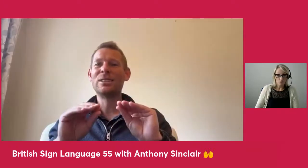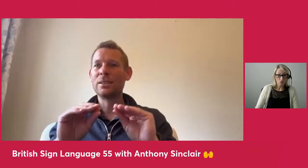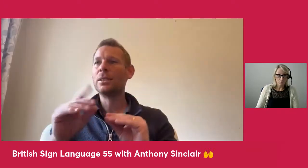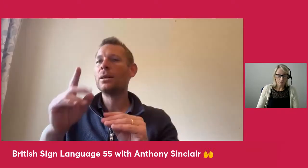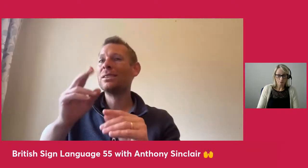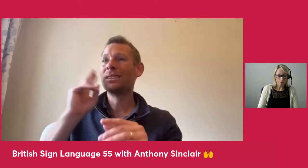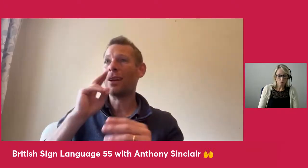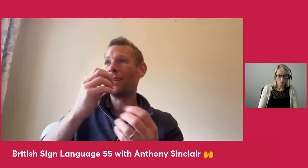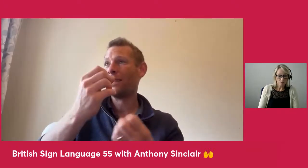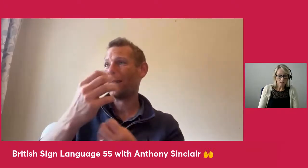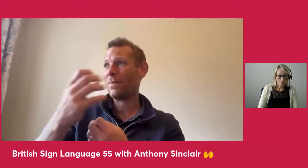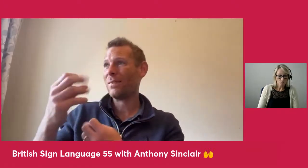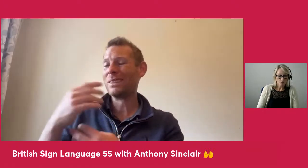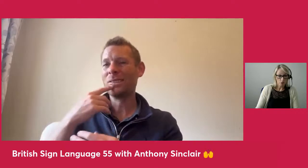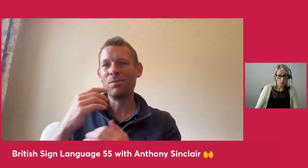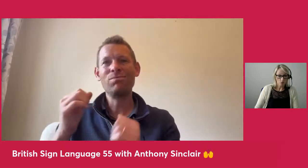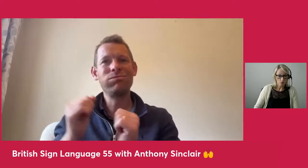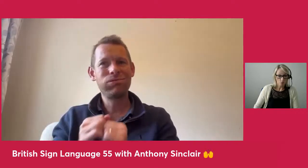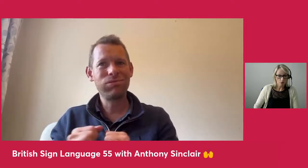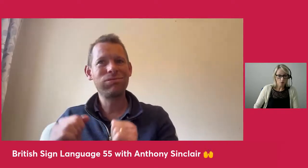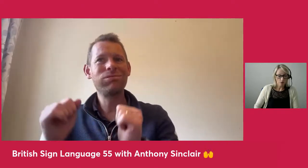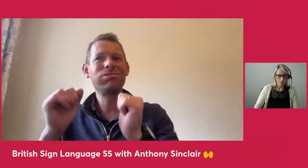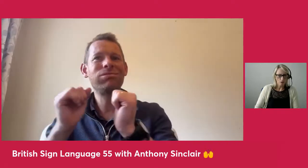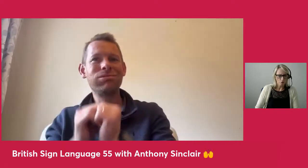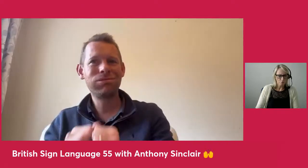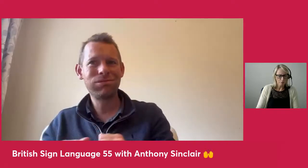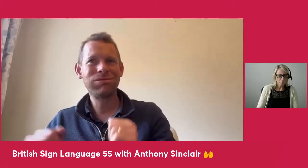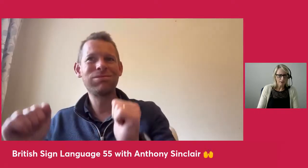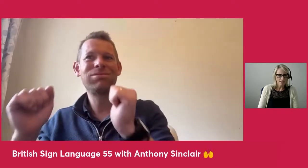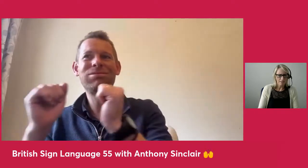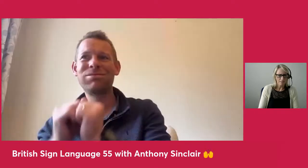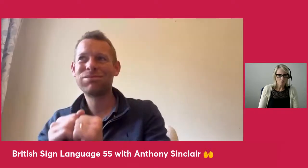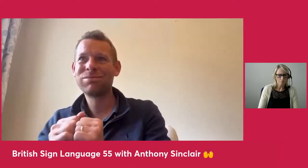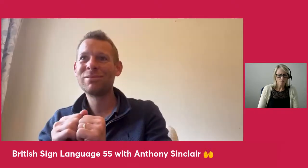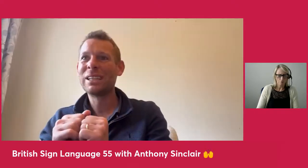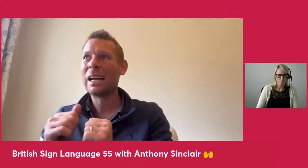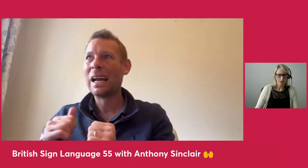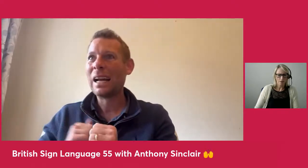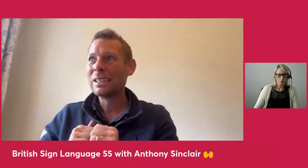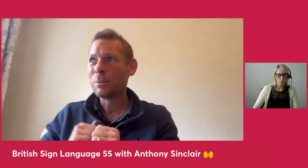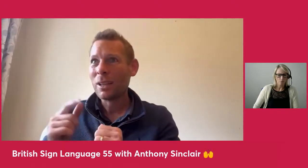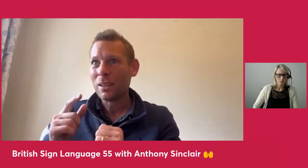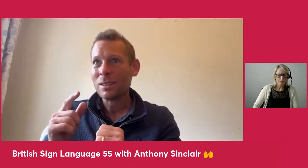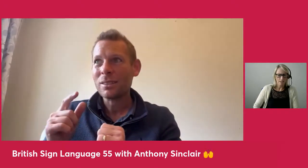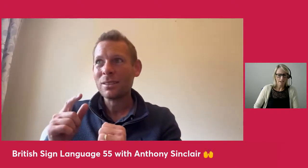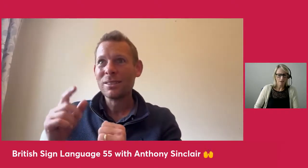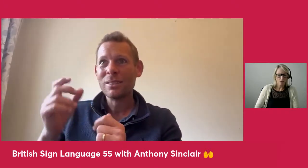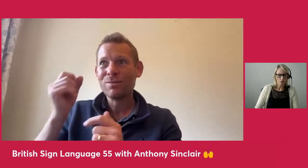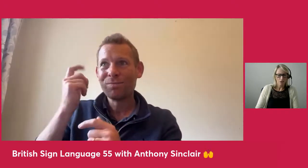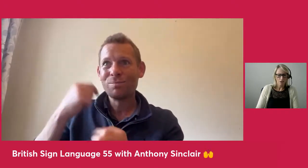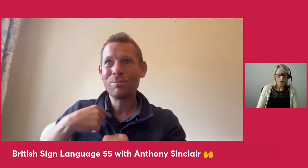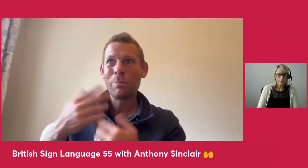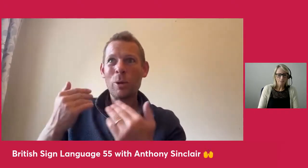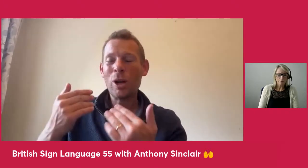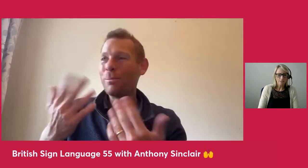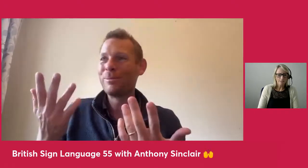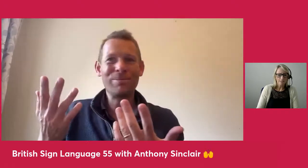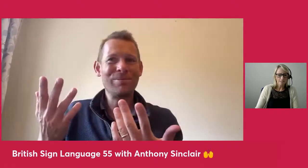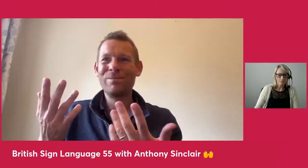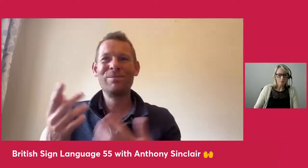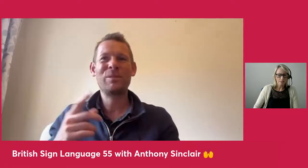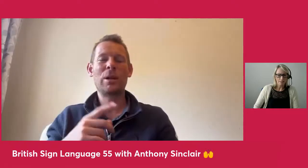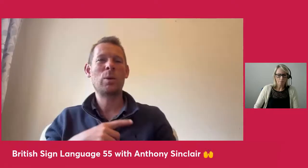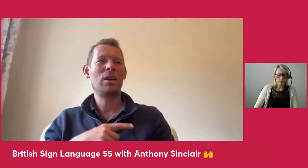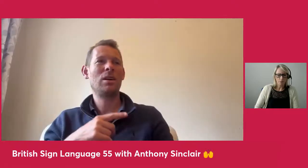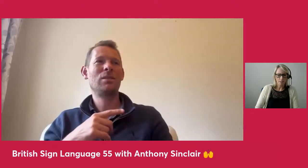it's just so difficult for them to have to work out what's going on. And a lot of feedback has come from care homes to say how difficult it